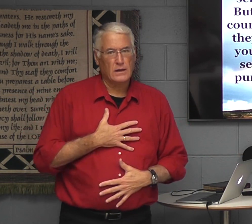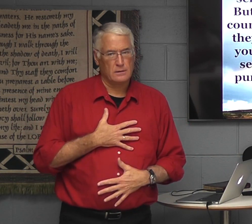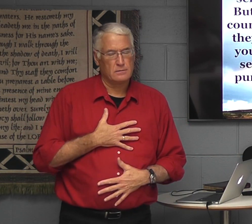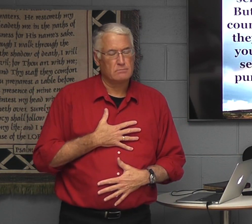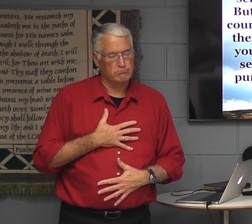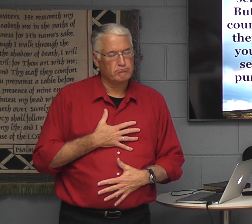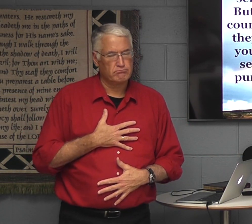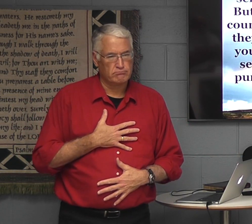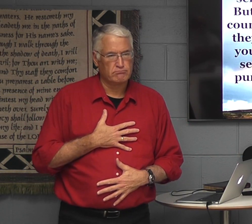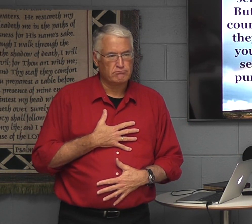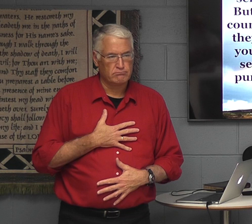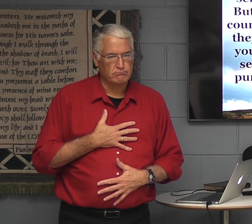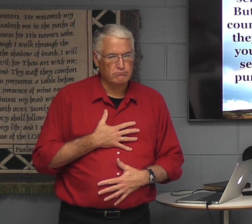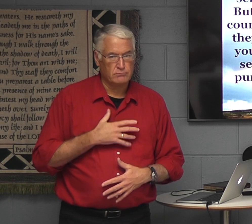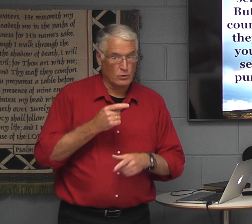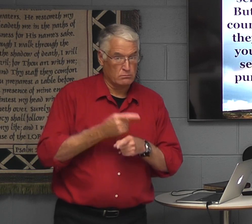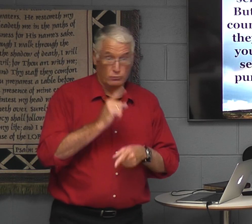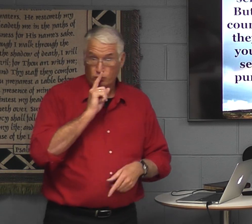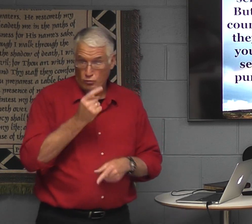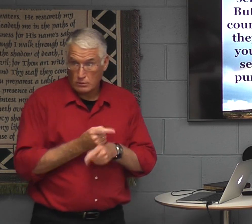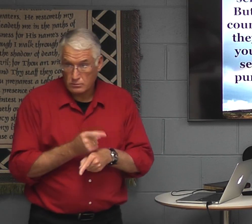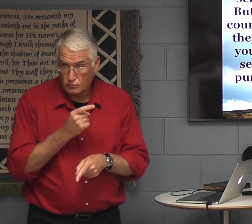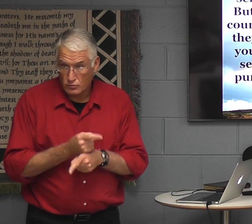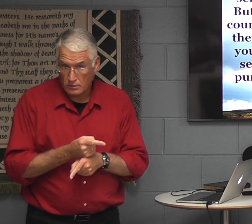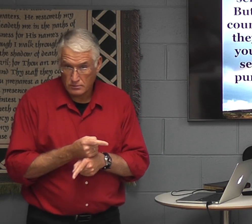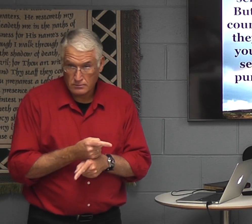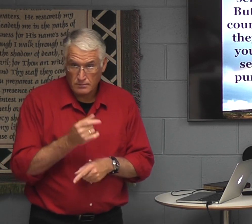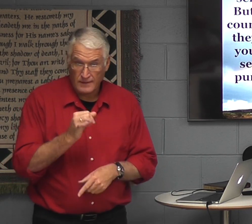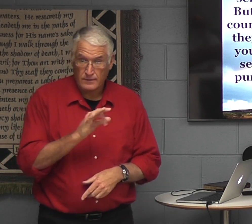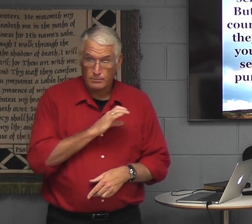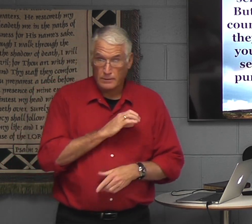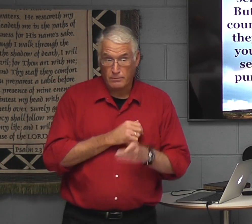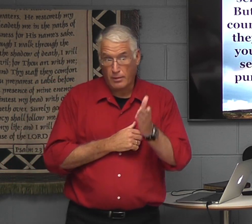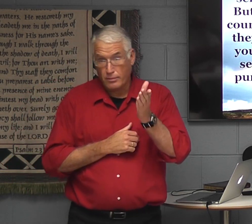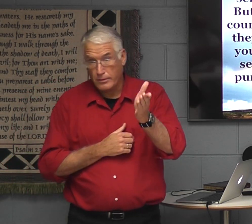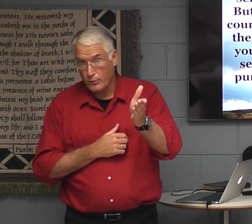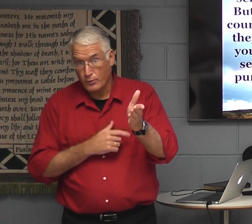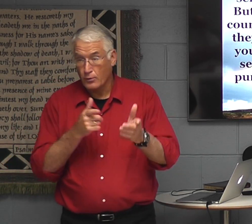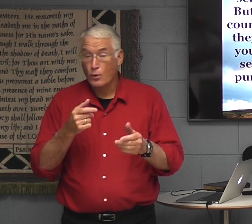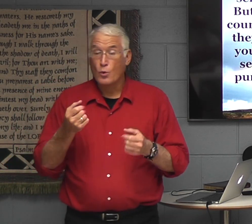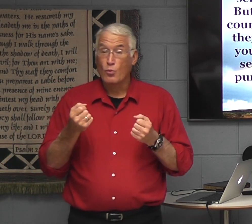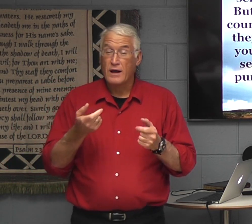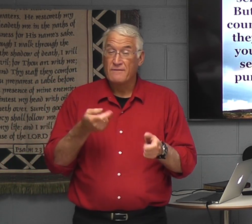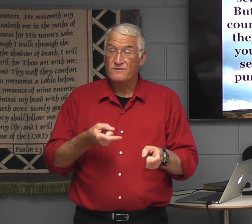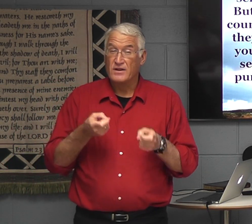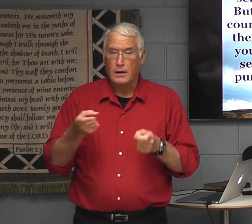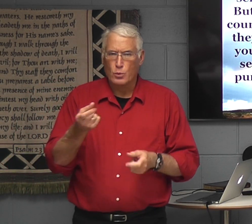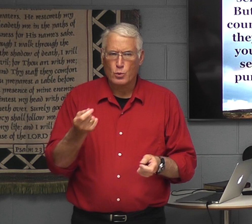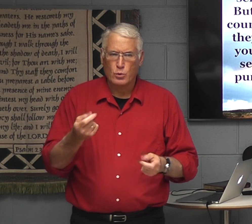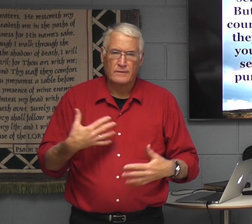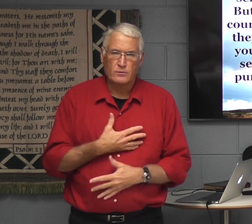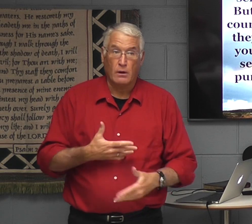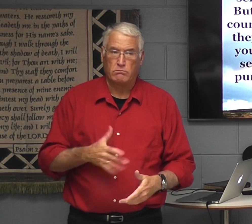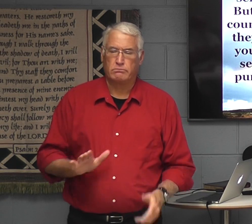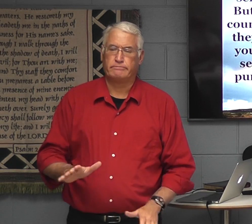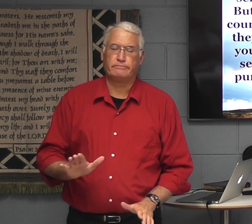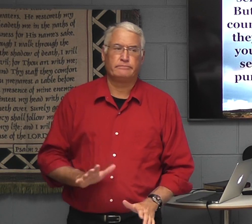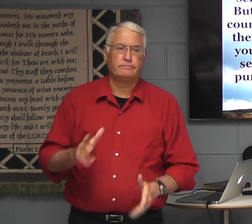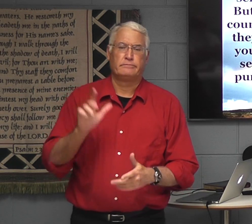afraid. You should be afraid, right? If the police is there and you're driving too fast, makes